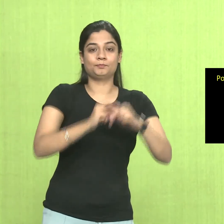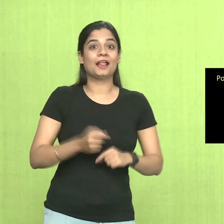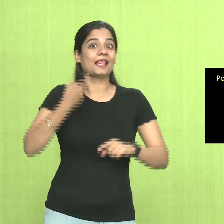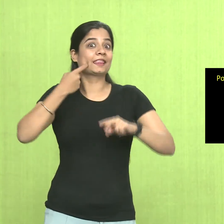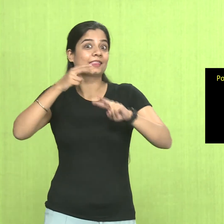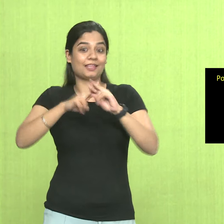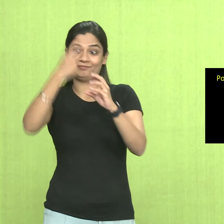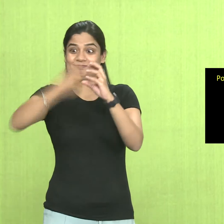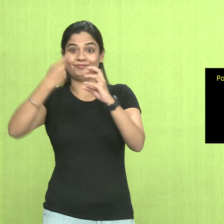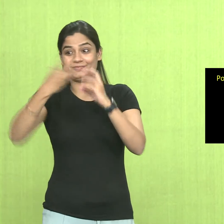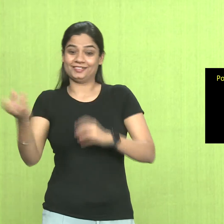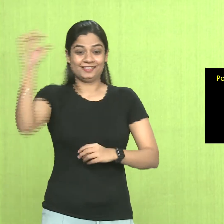That's why it's important.